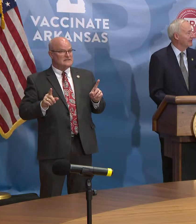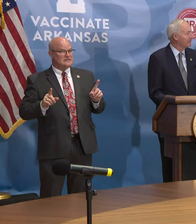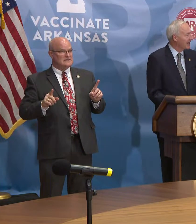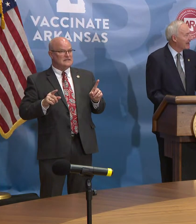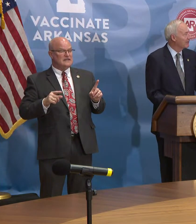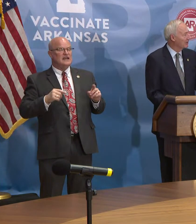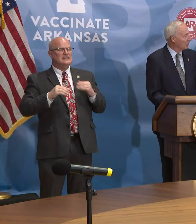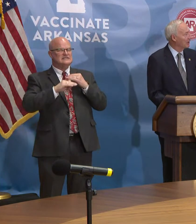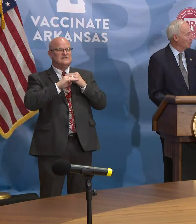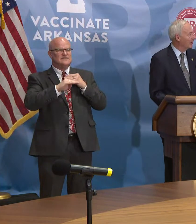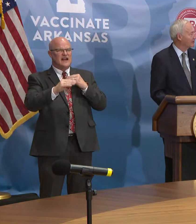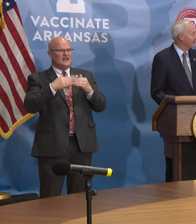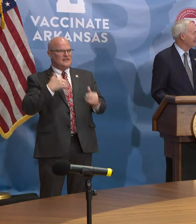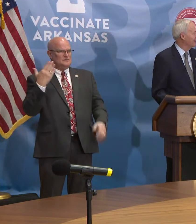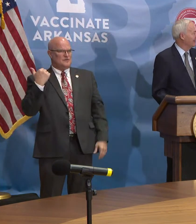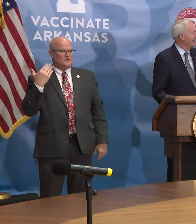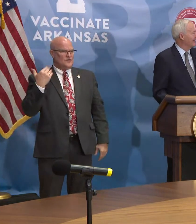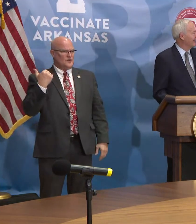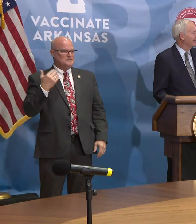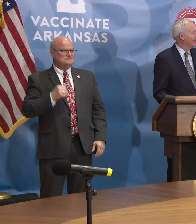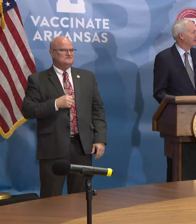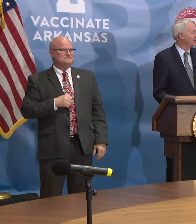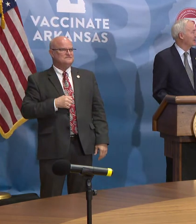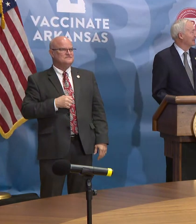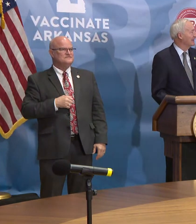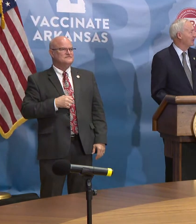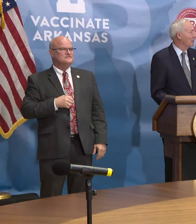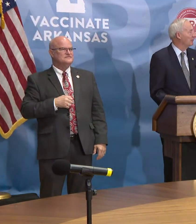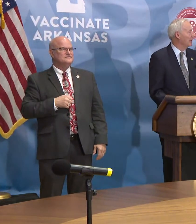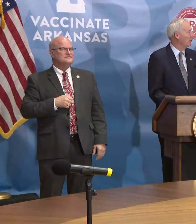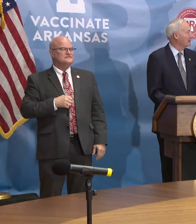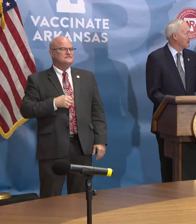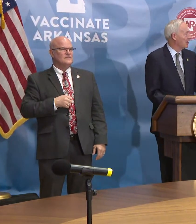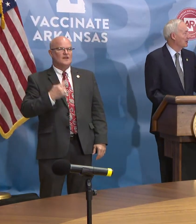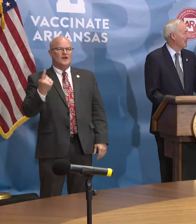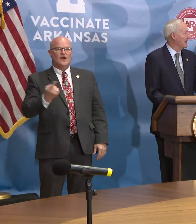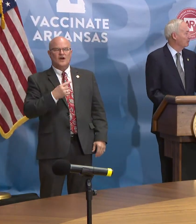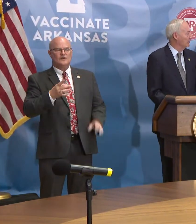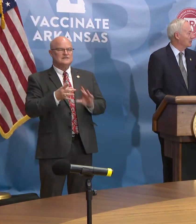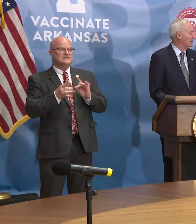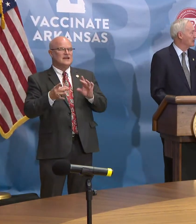it's looking flatter than what it was. Next,